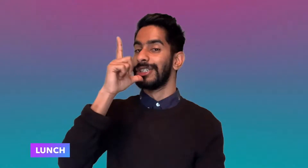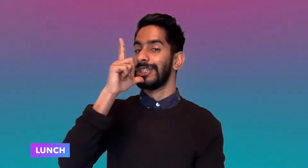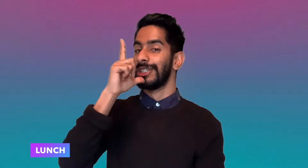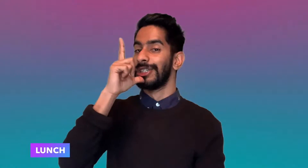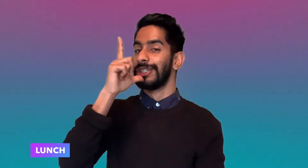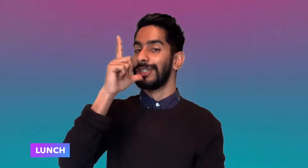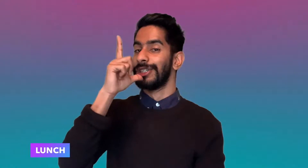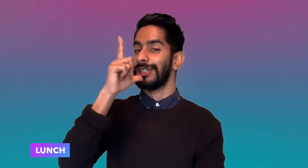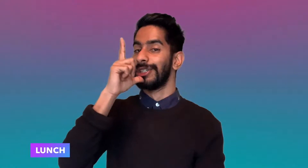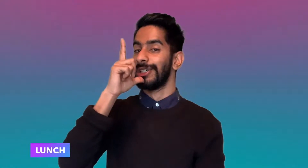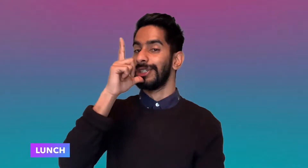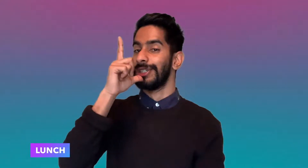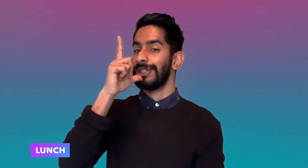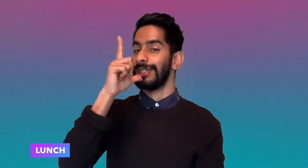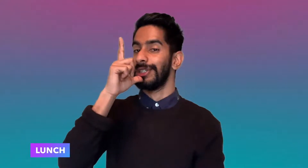Lunch.